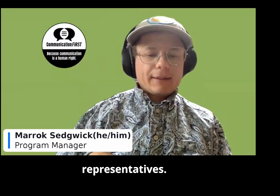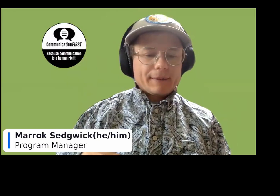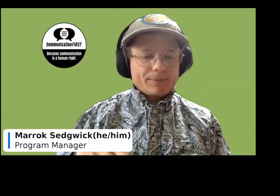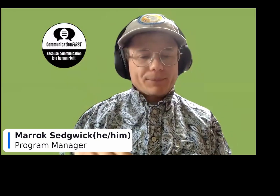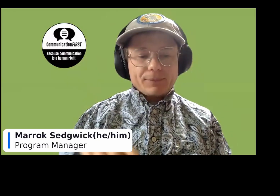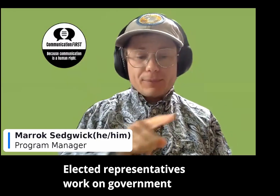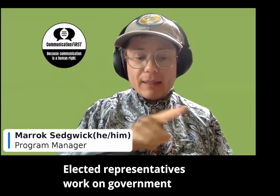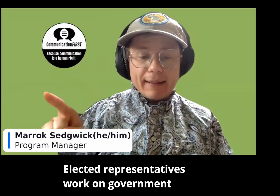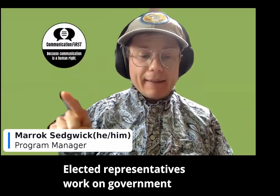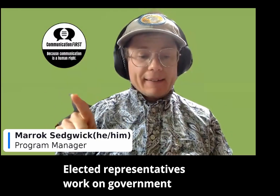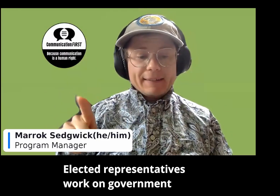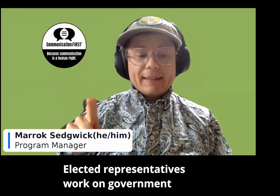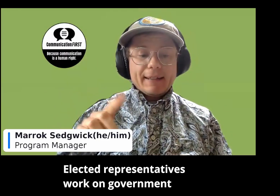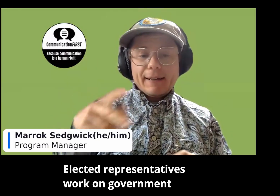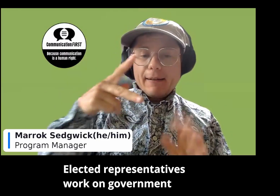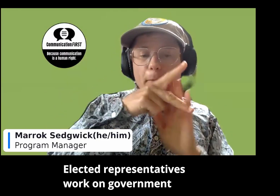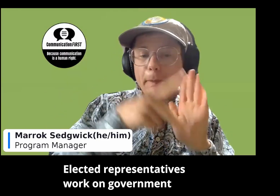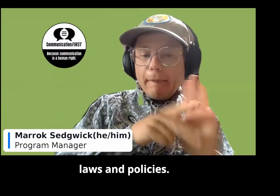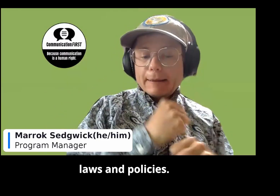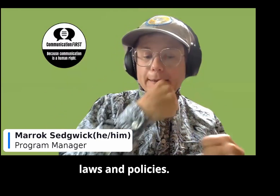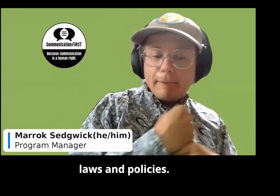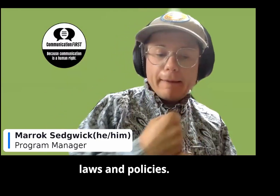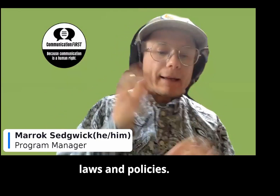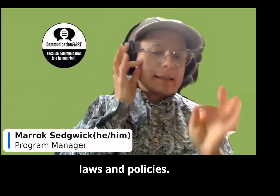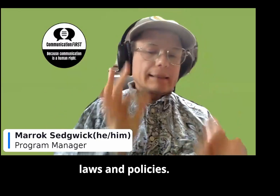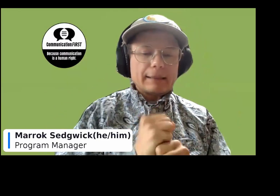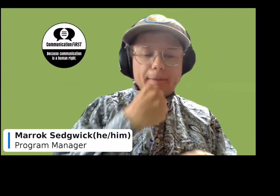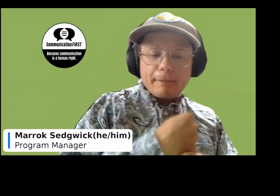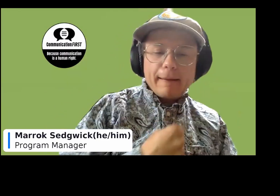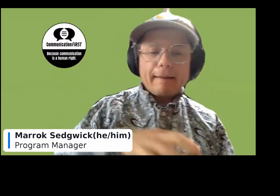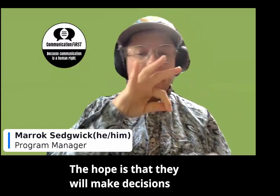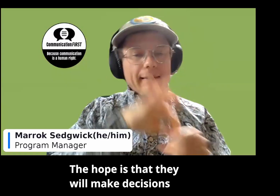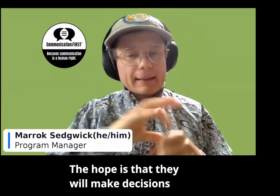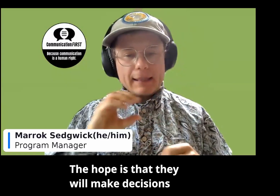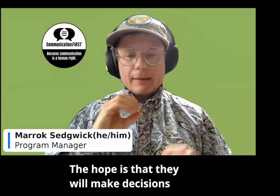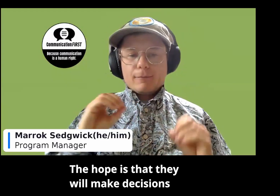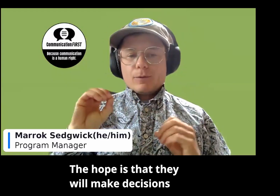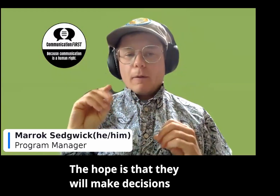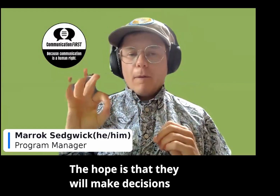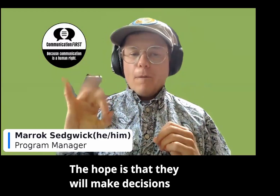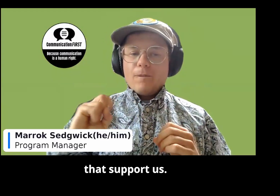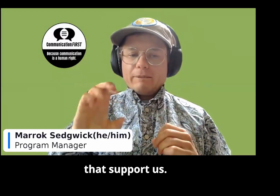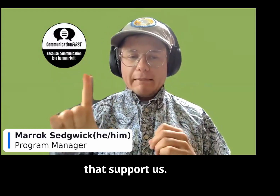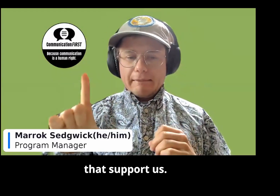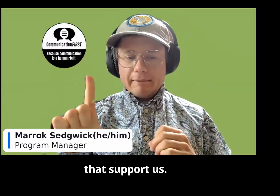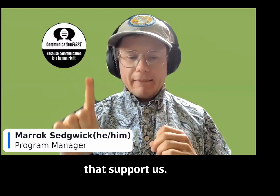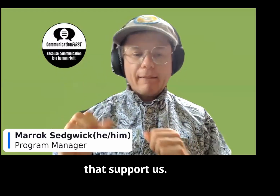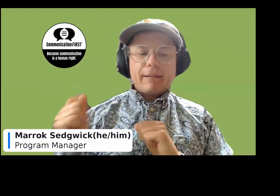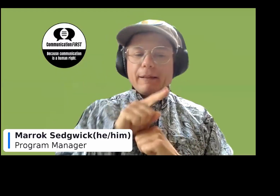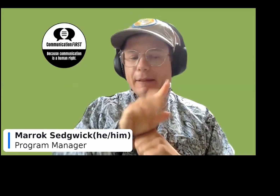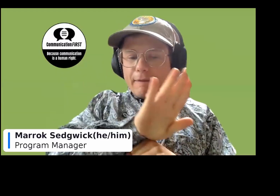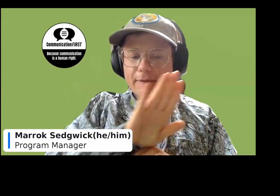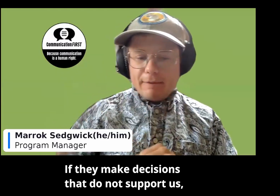representatives. Elected representatives work on government laws and policies. The hope is that they will make decisions that support